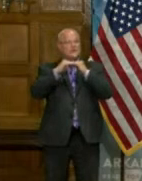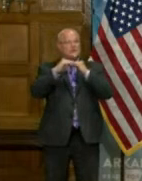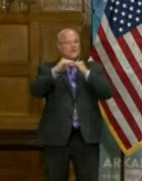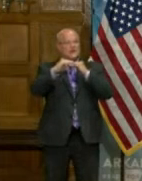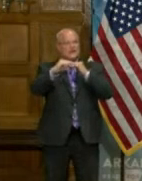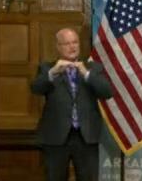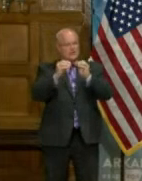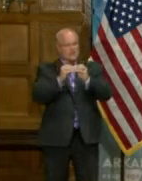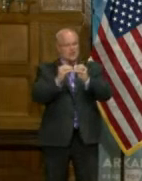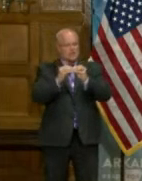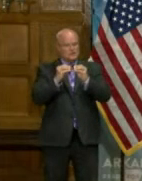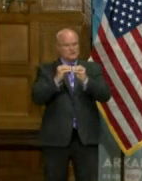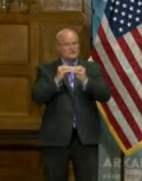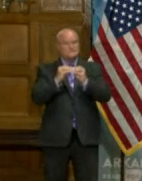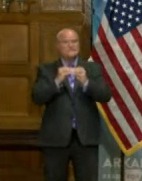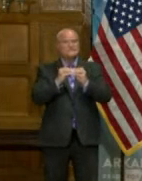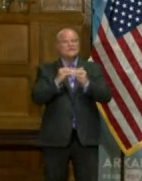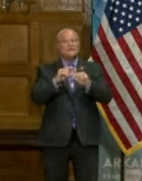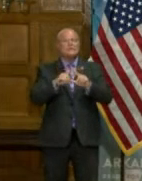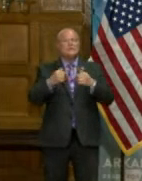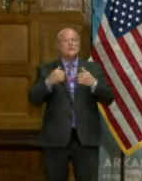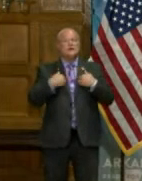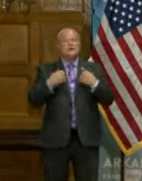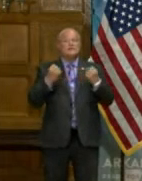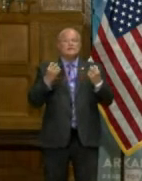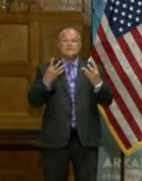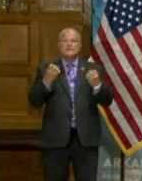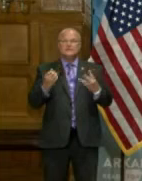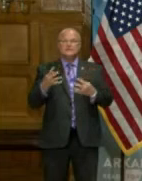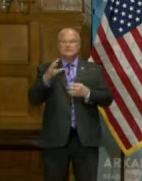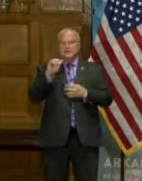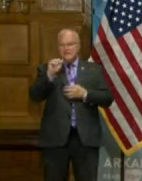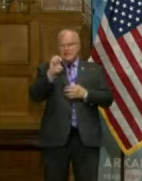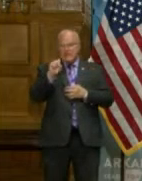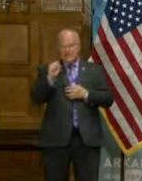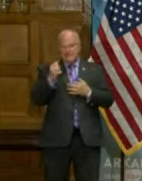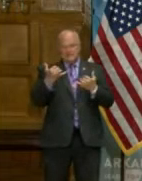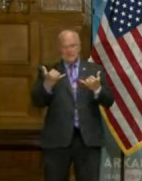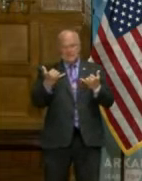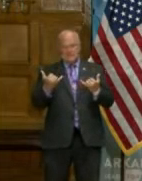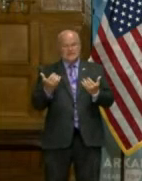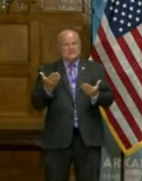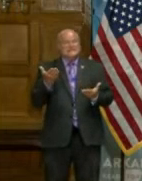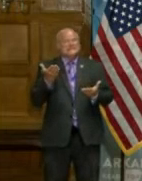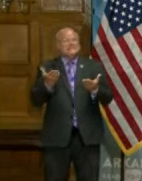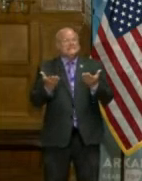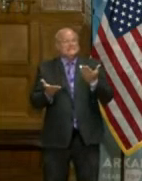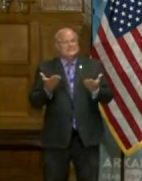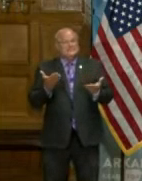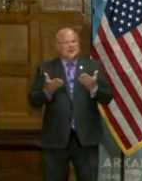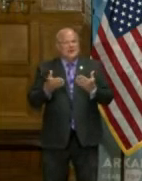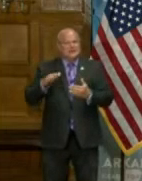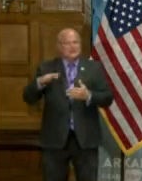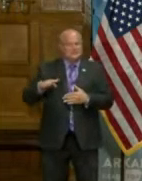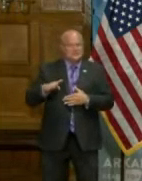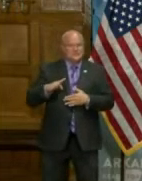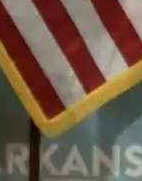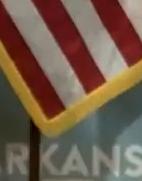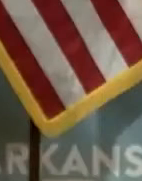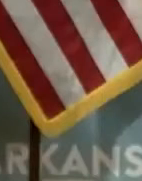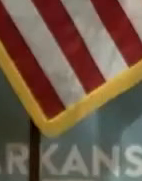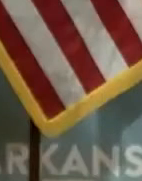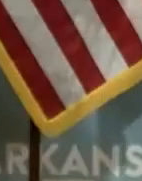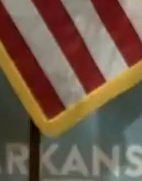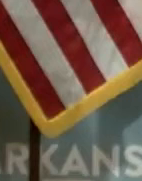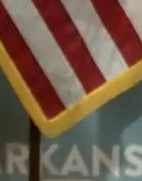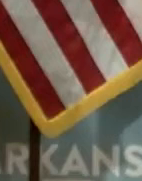be more level there. It's a trend line, but we have a lot of cases out there, so that is likely to go up, but it is